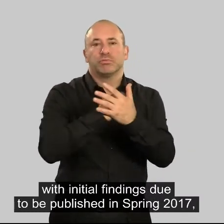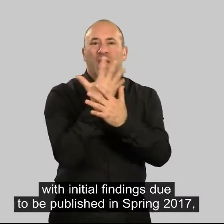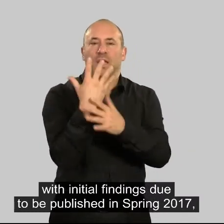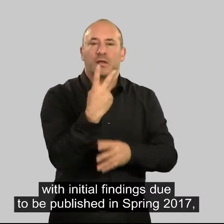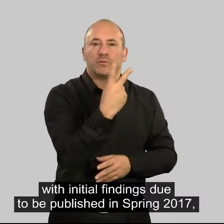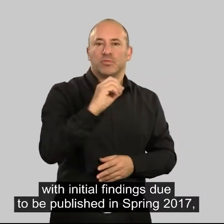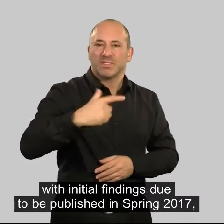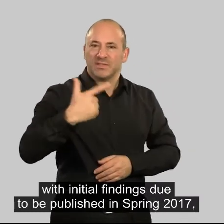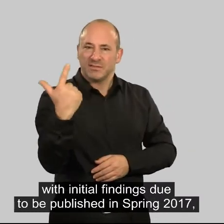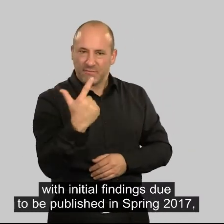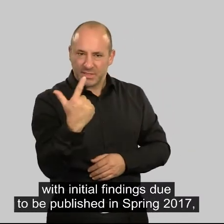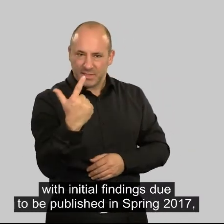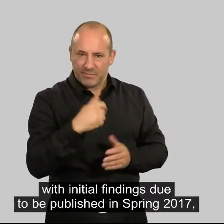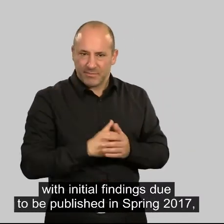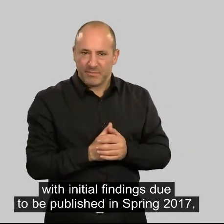published in spring